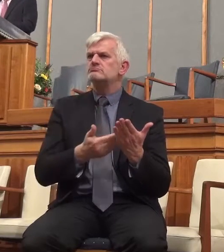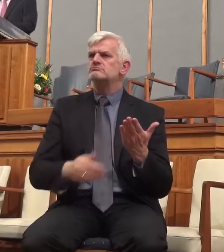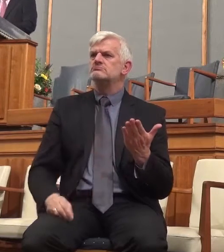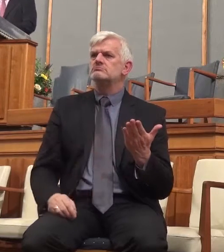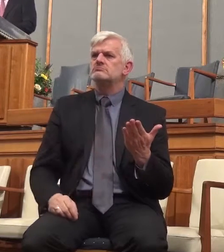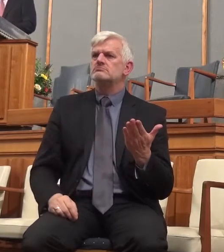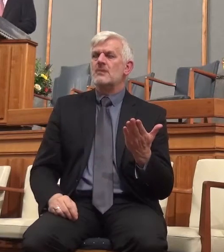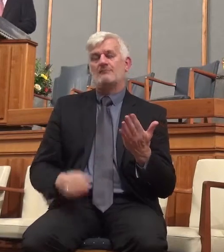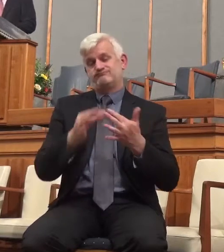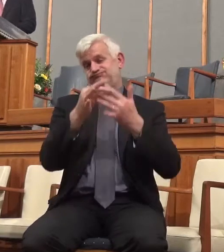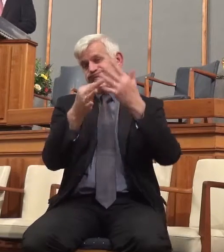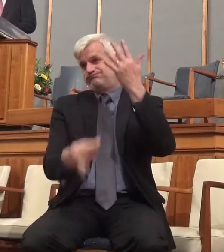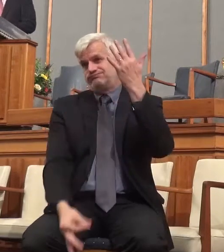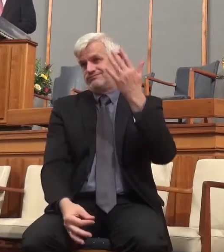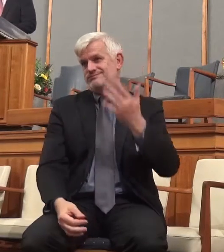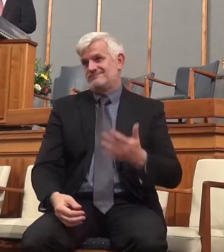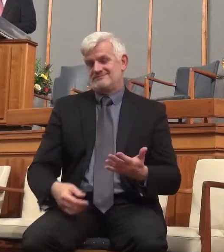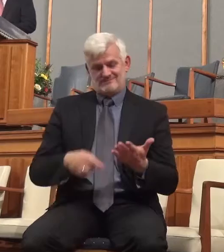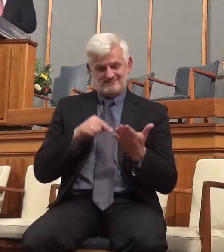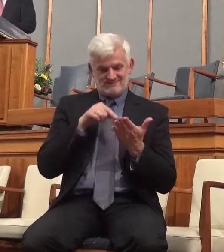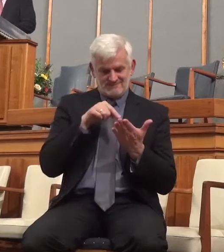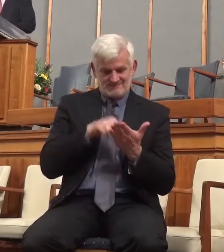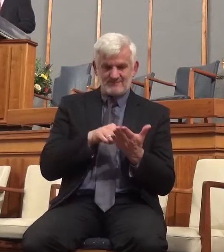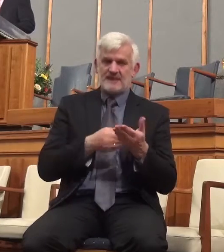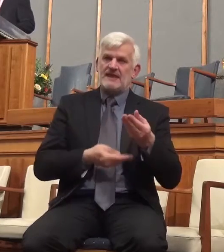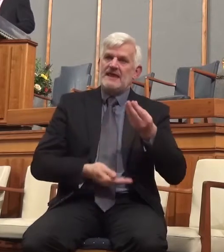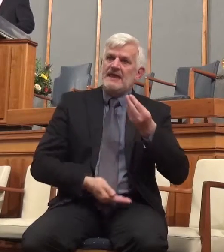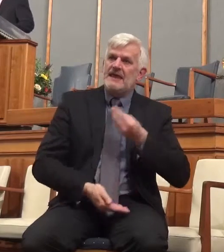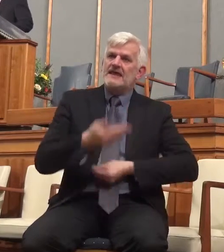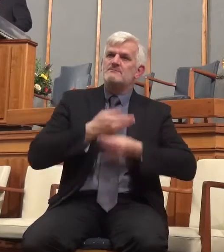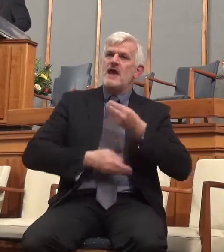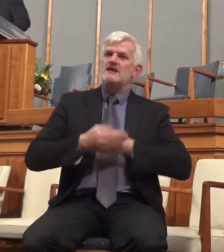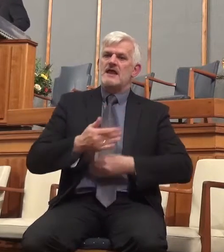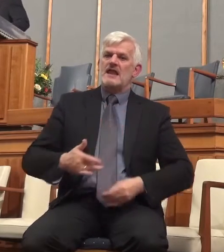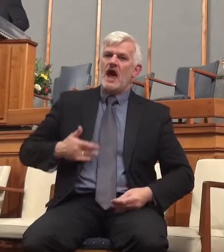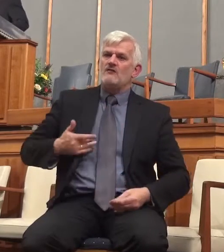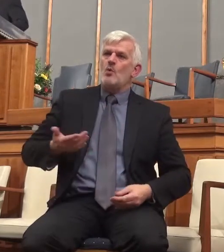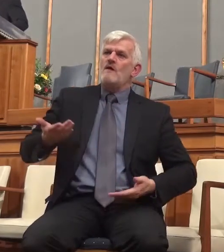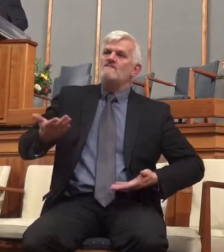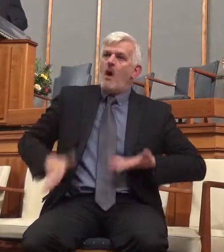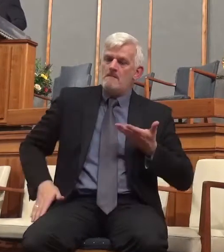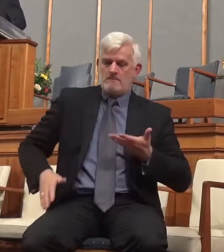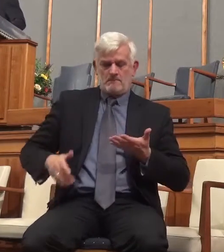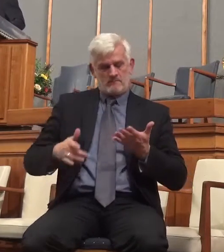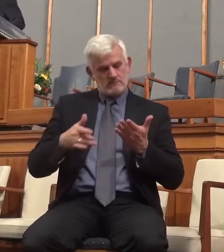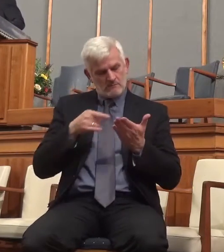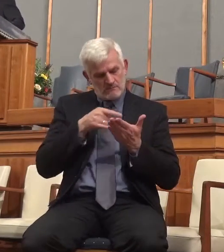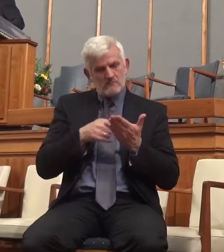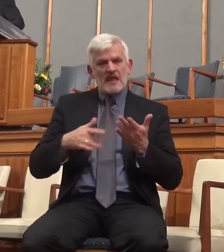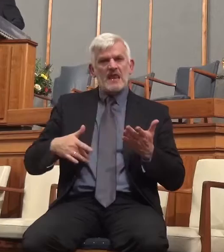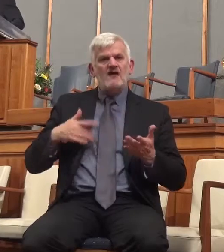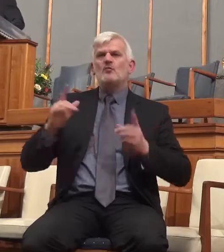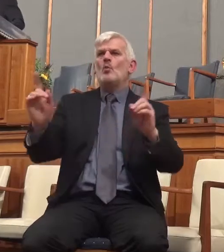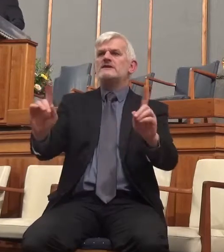because it gives explanations of life and existence and human beings which are